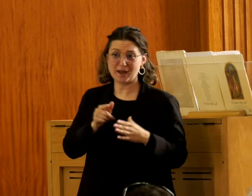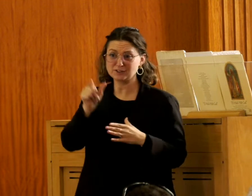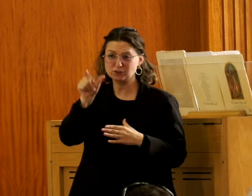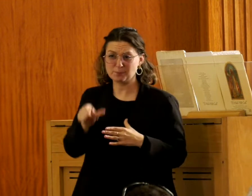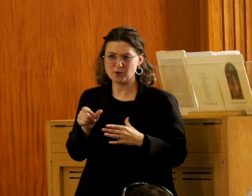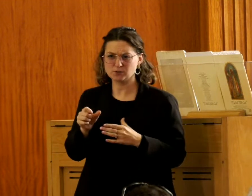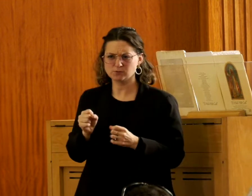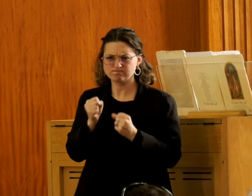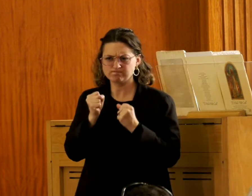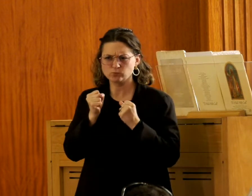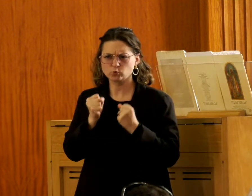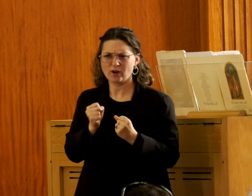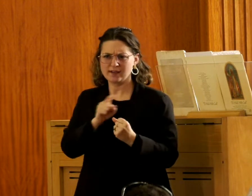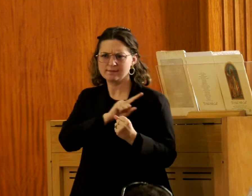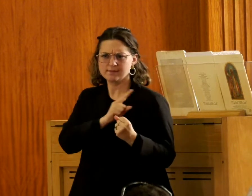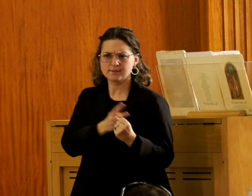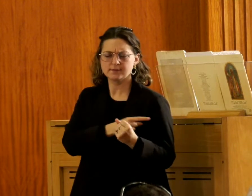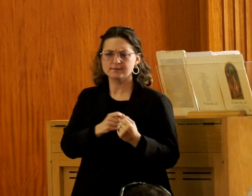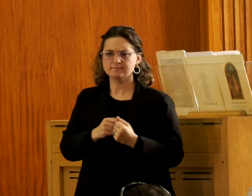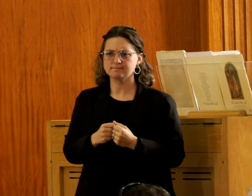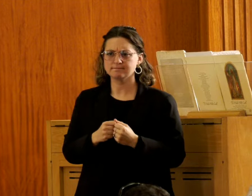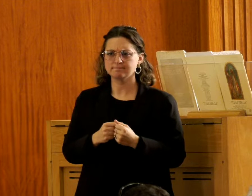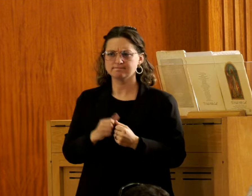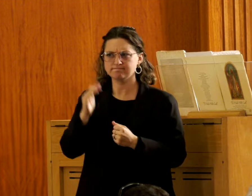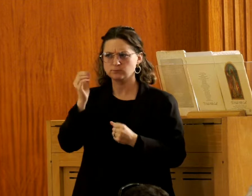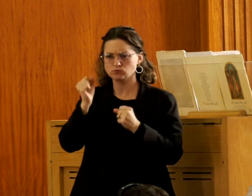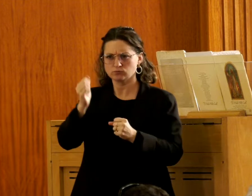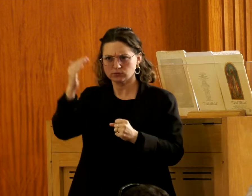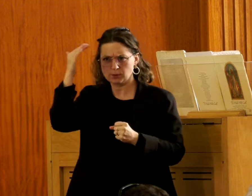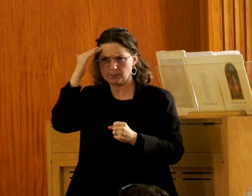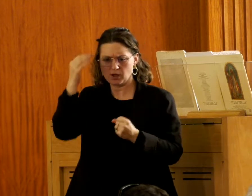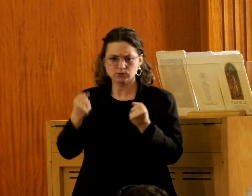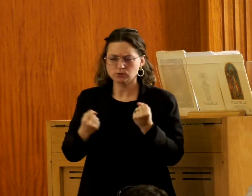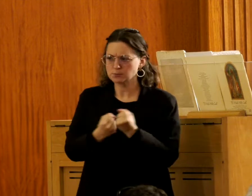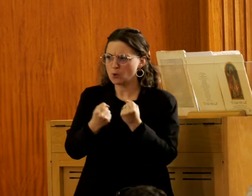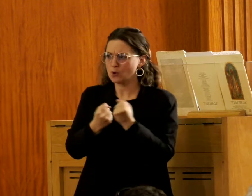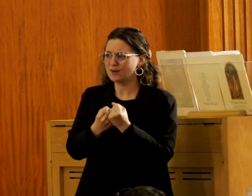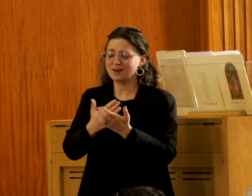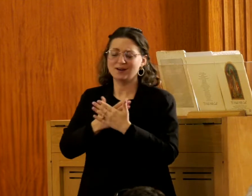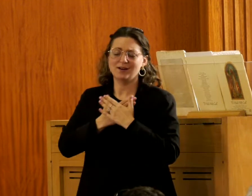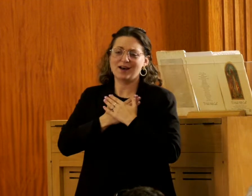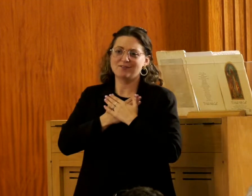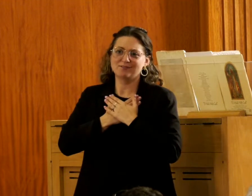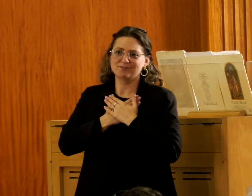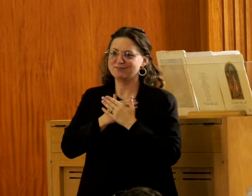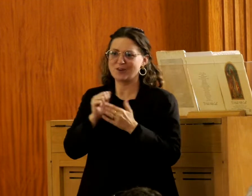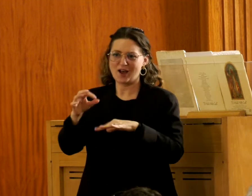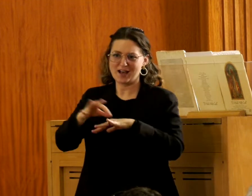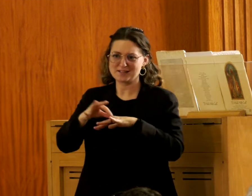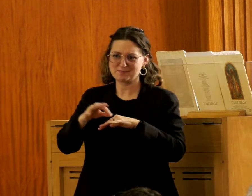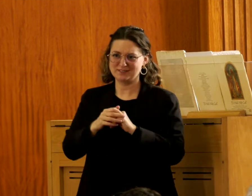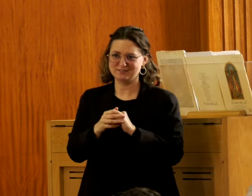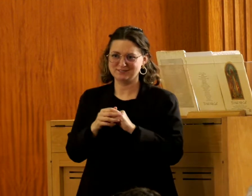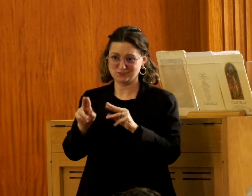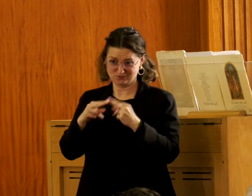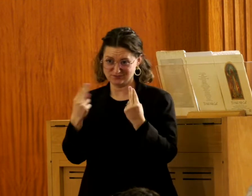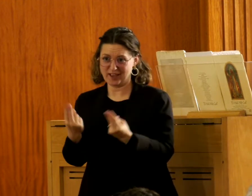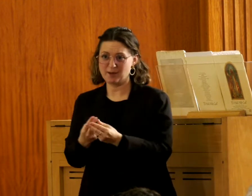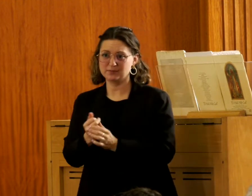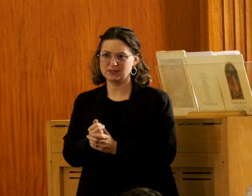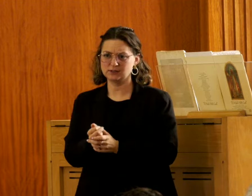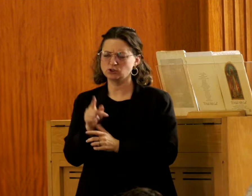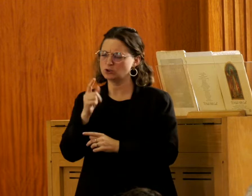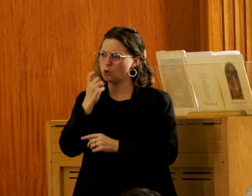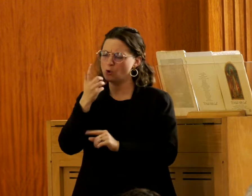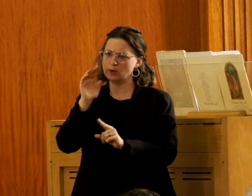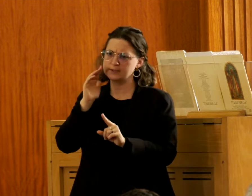strength who was steadfast in her support and love of her husband and family, and who soldiered on,